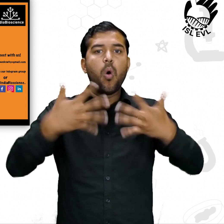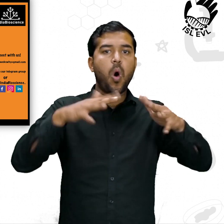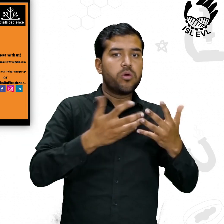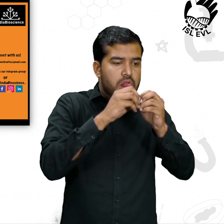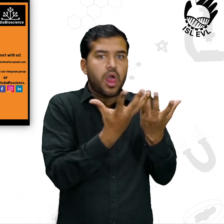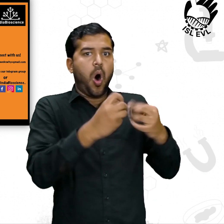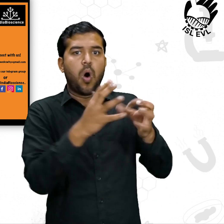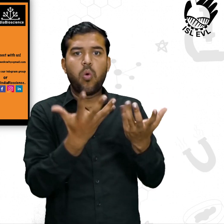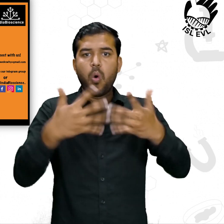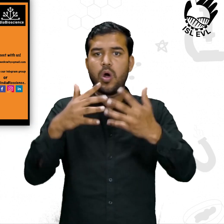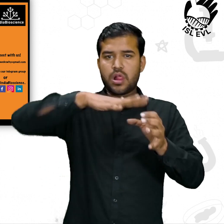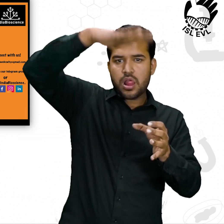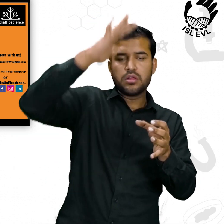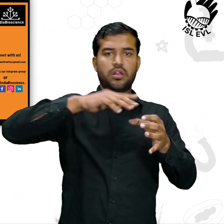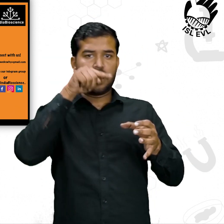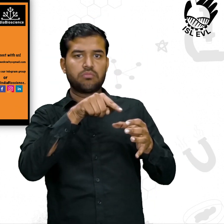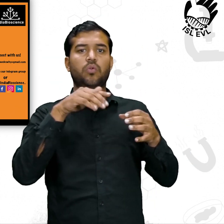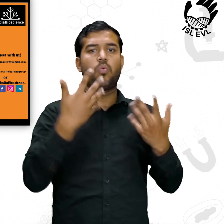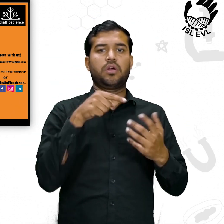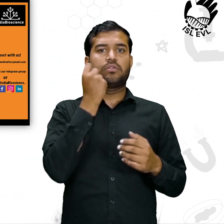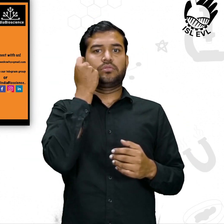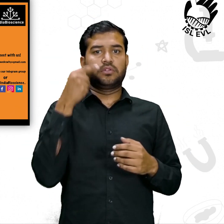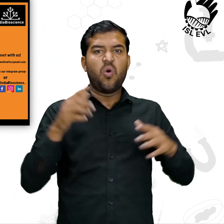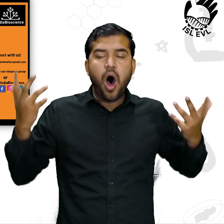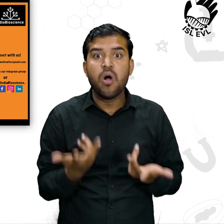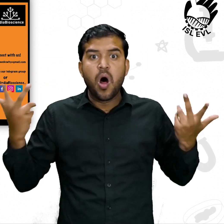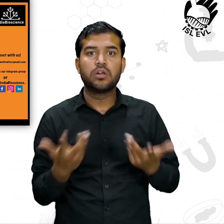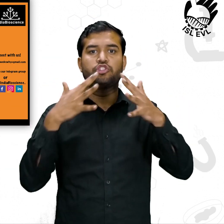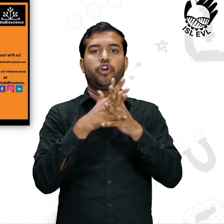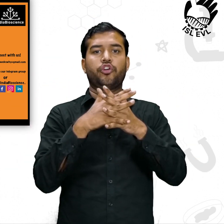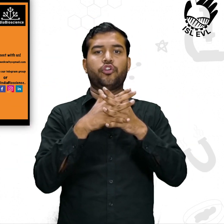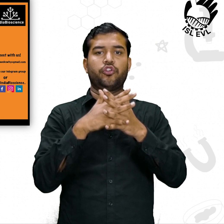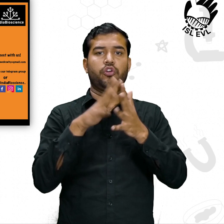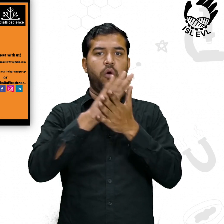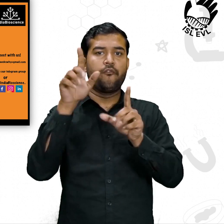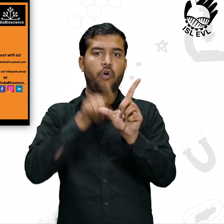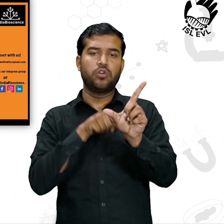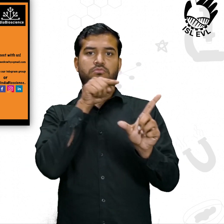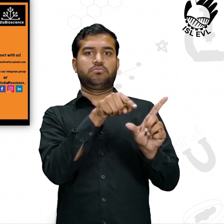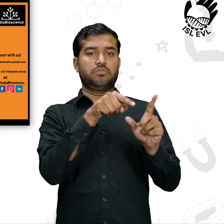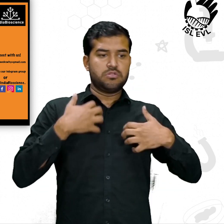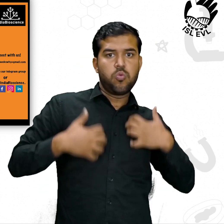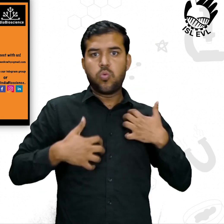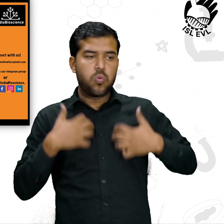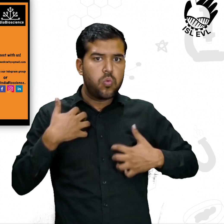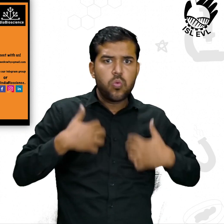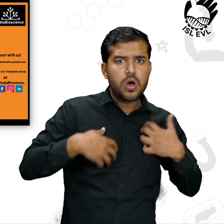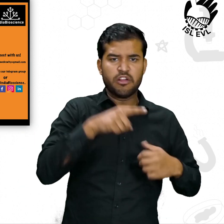that why is much more difficult to answer than how. That, and I am kind of that history buff also, so this also took me, so biology has this unique thing